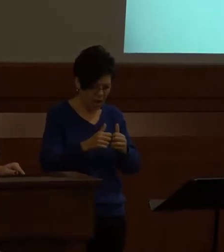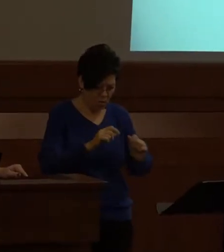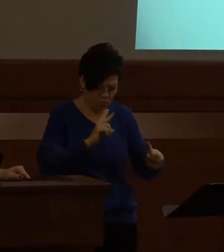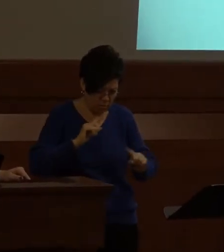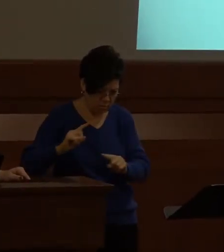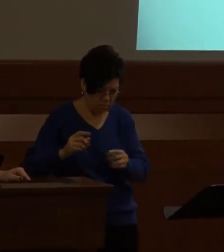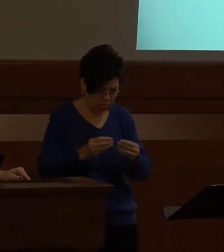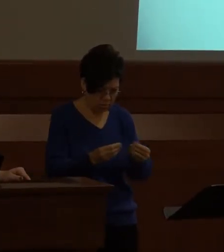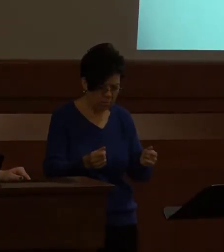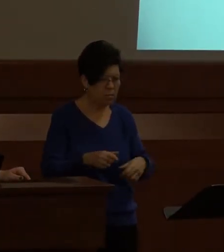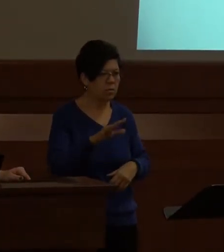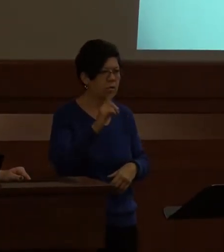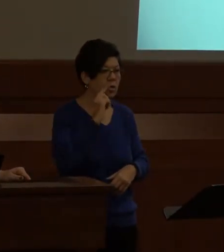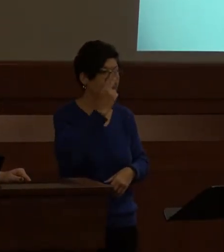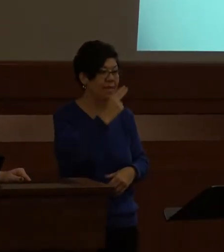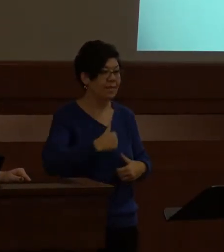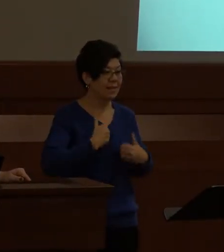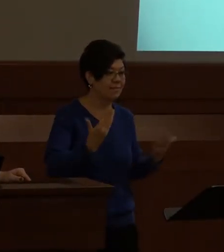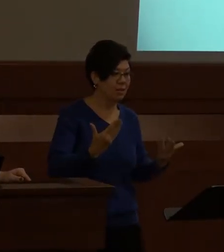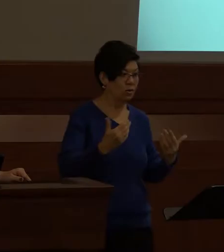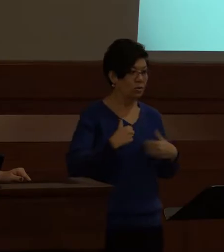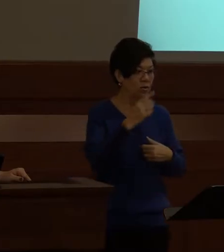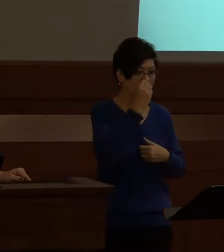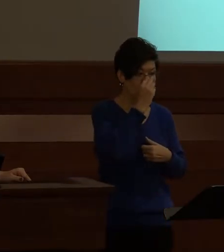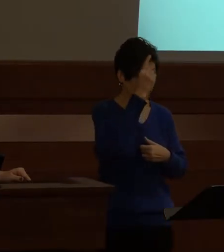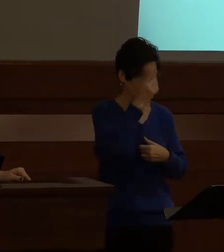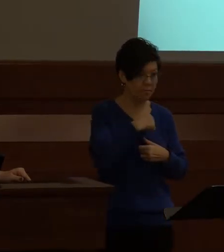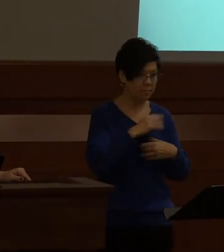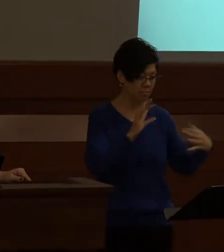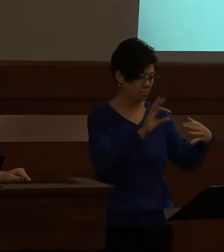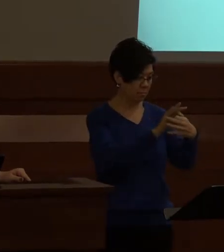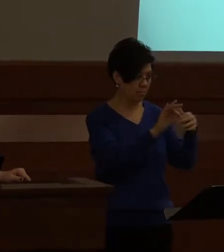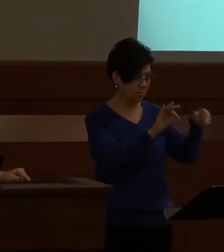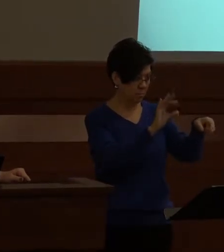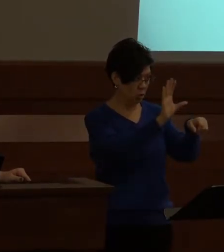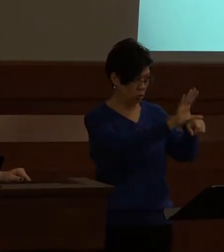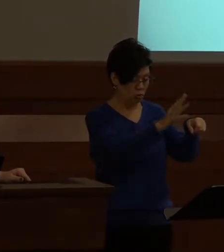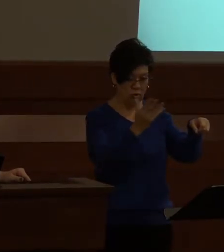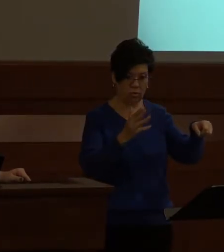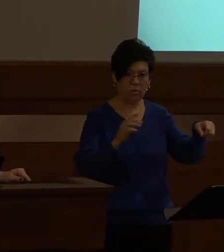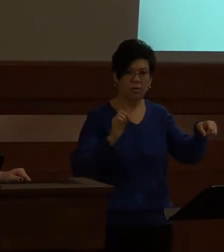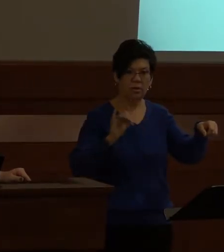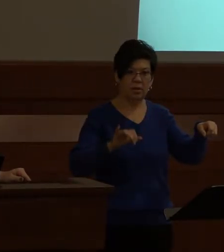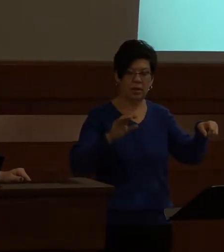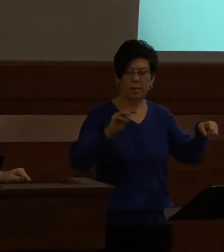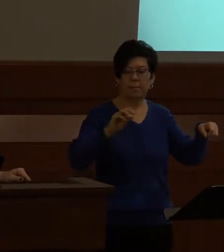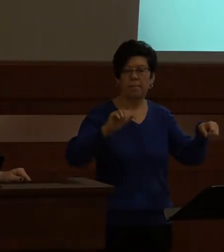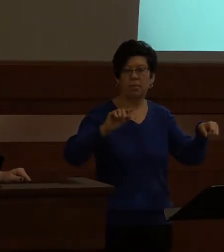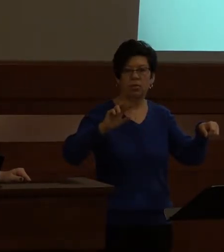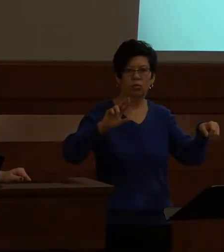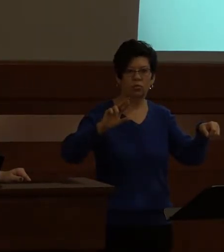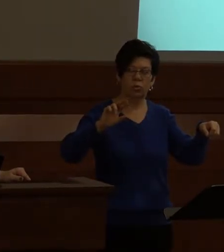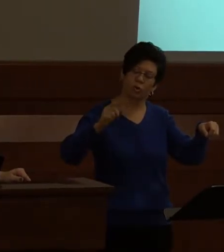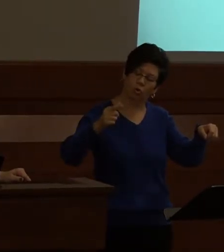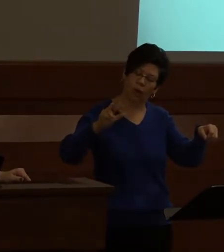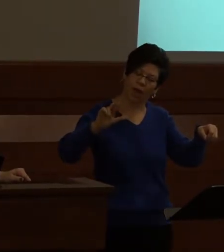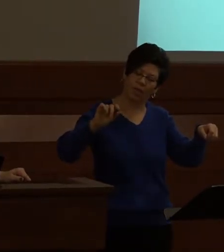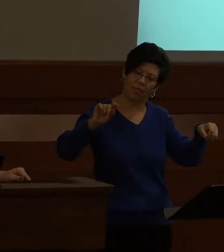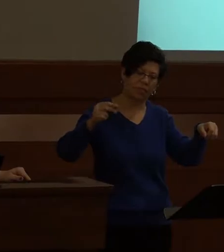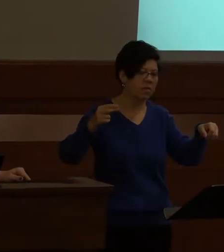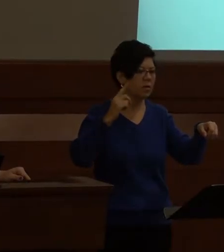the Catholic intellectual life at Notre Dame to the life of the church, the McGrath Institute for Church Life forms